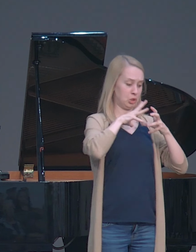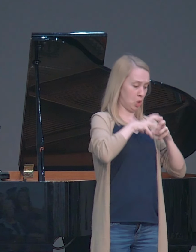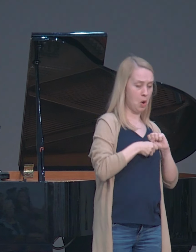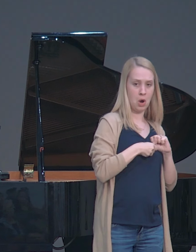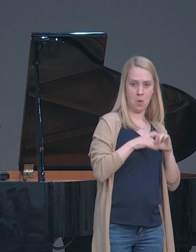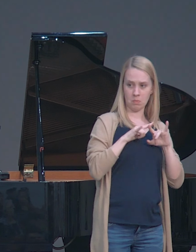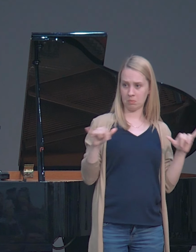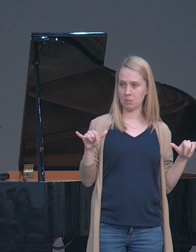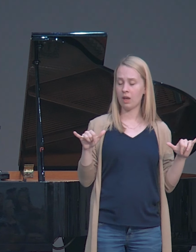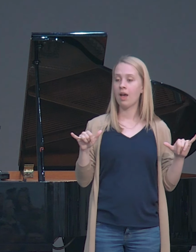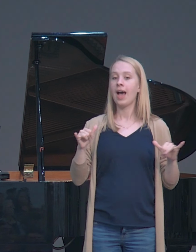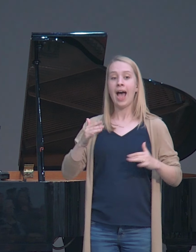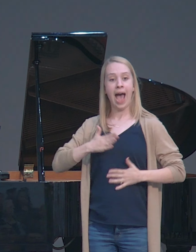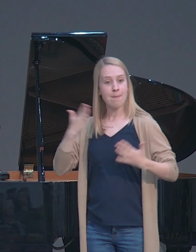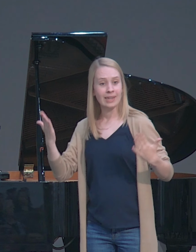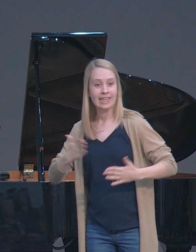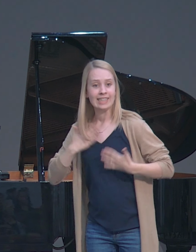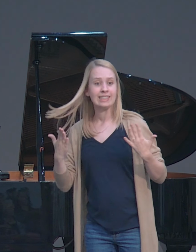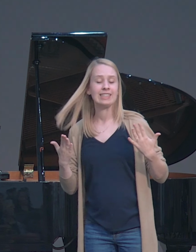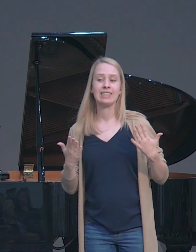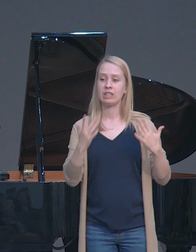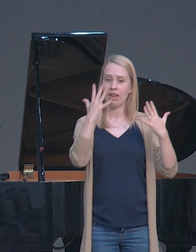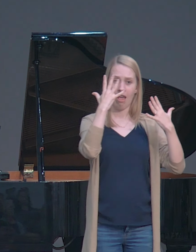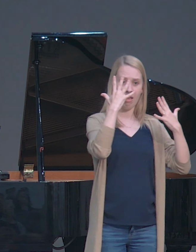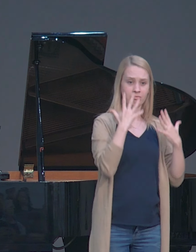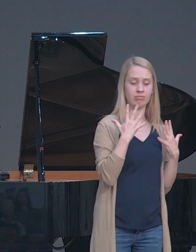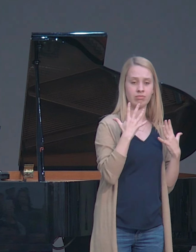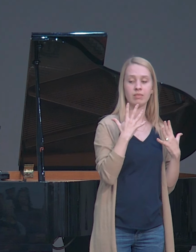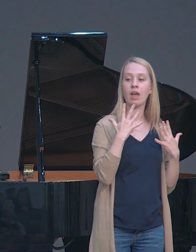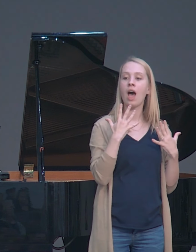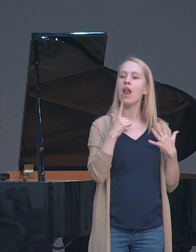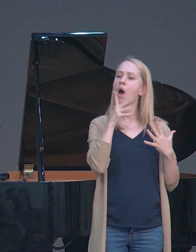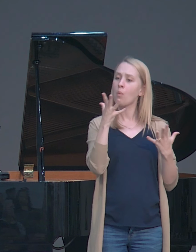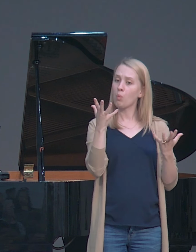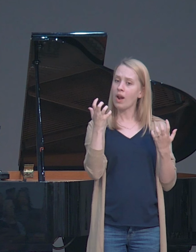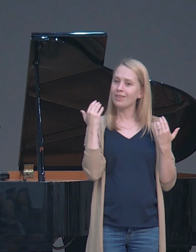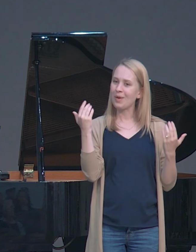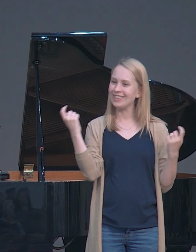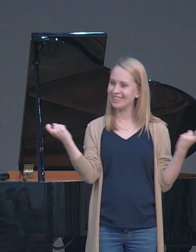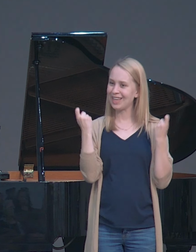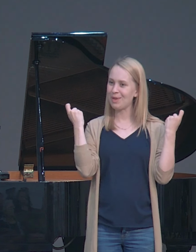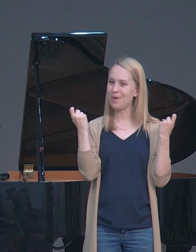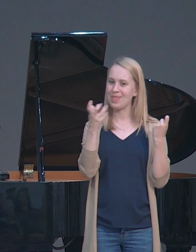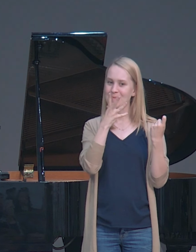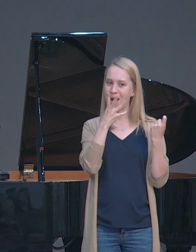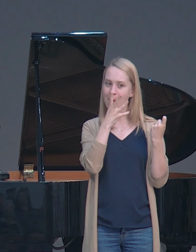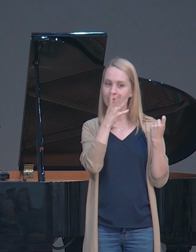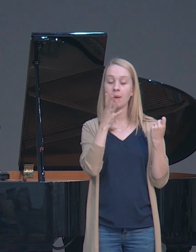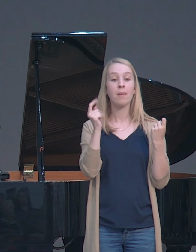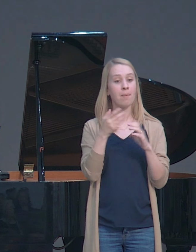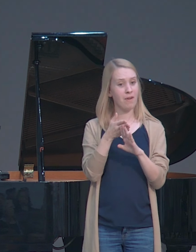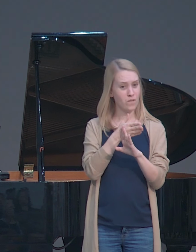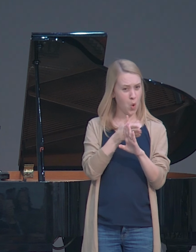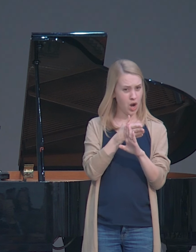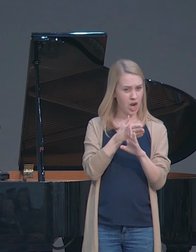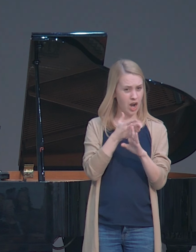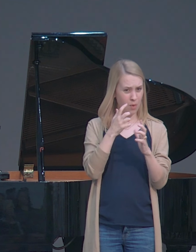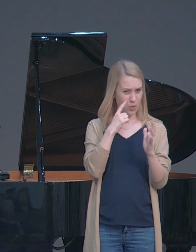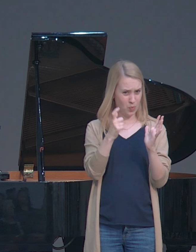happiness and heaviness. And I want to celebrate with all you mothers in just a moment, but before I do, I want to first